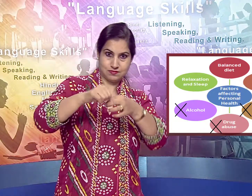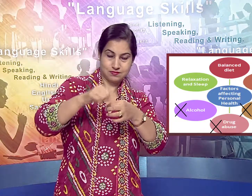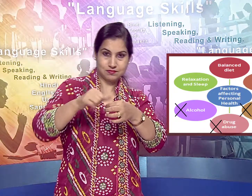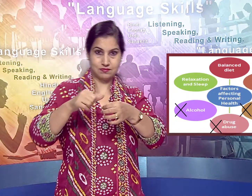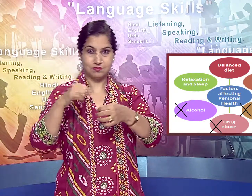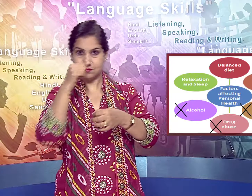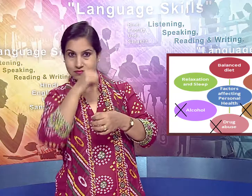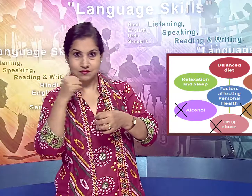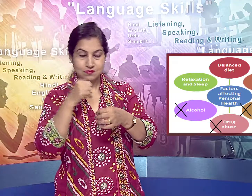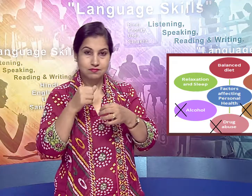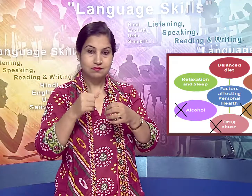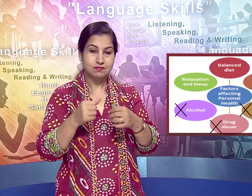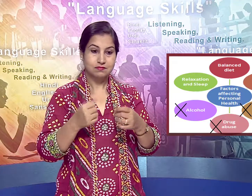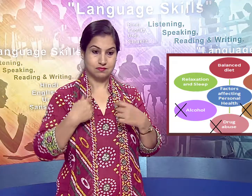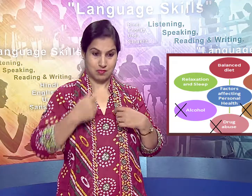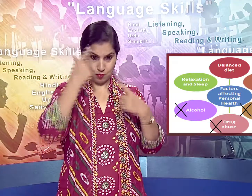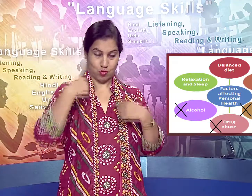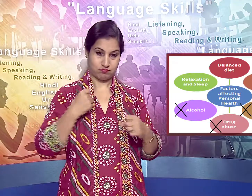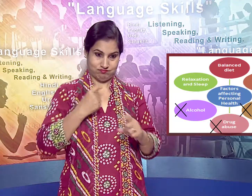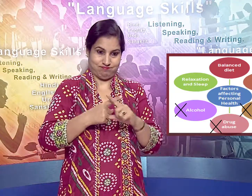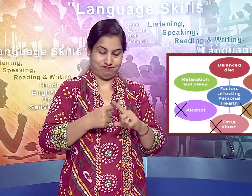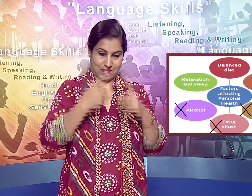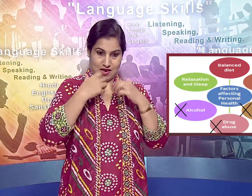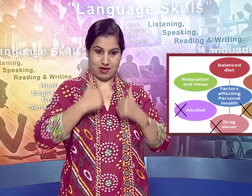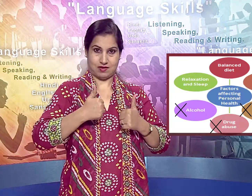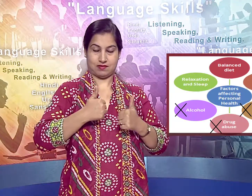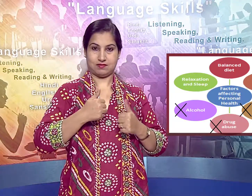Alcohol is not good for our personal health.